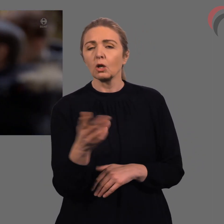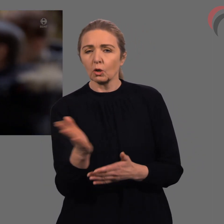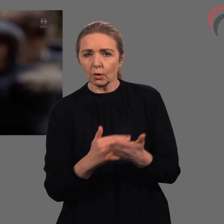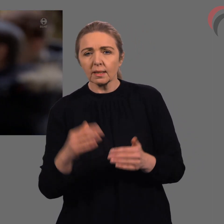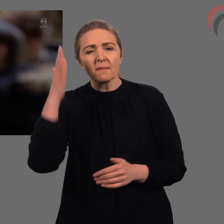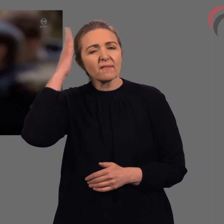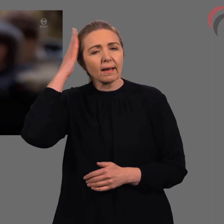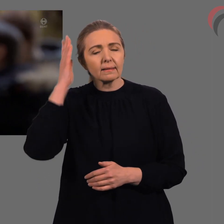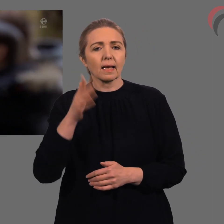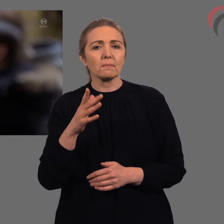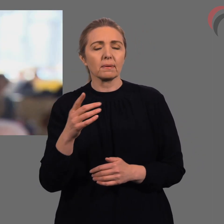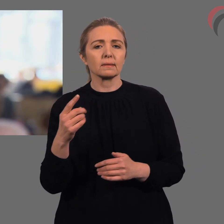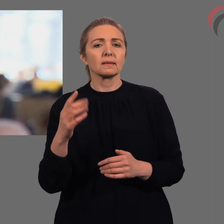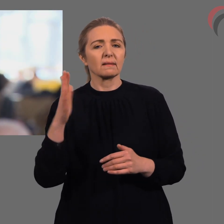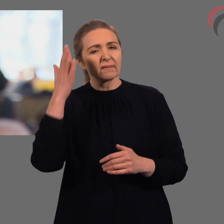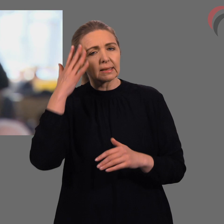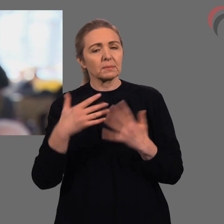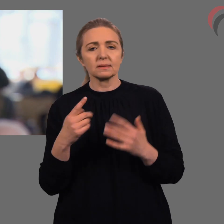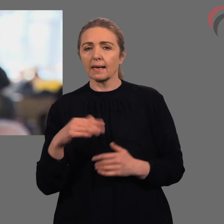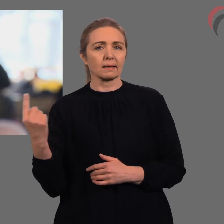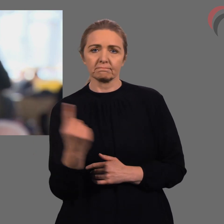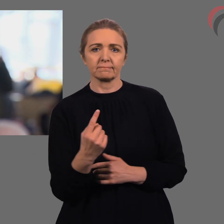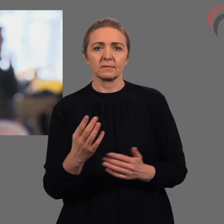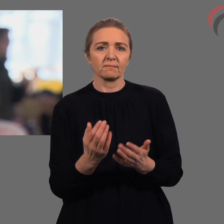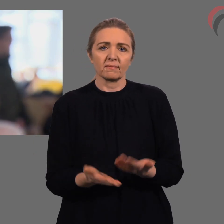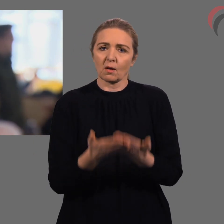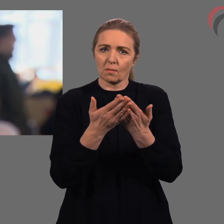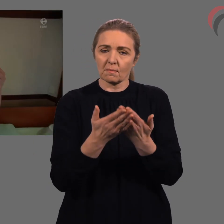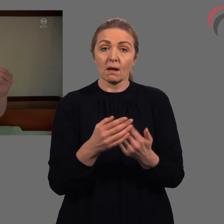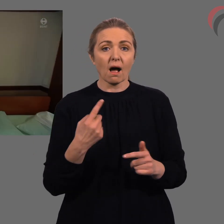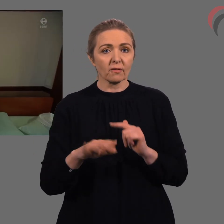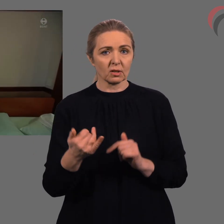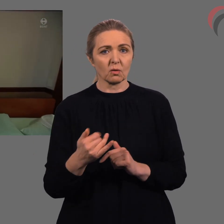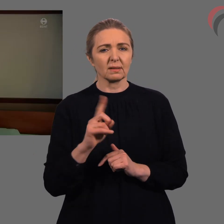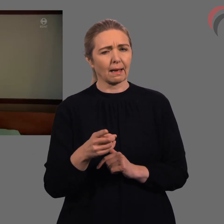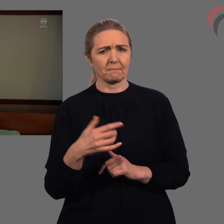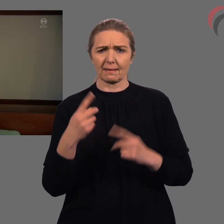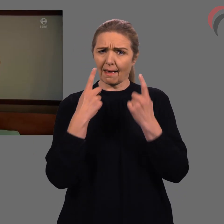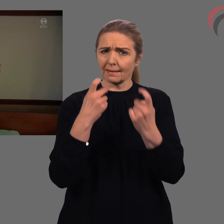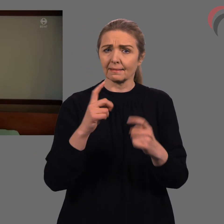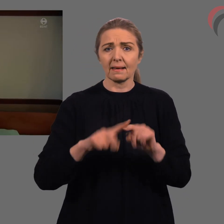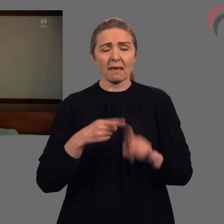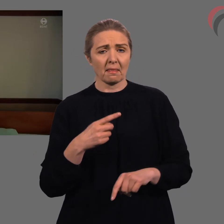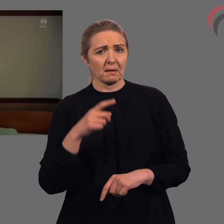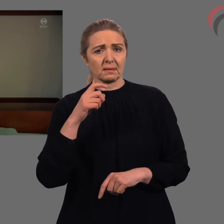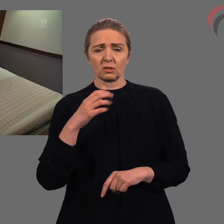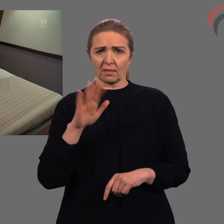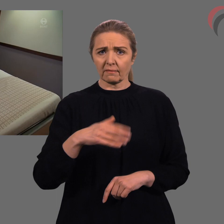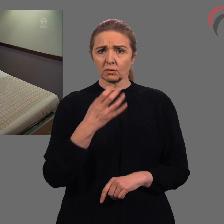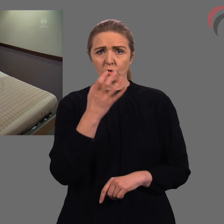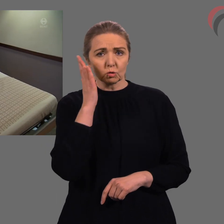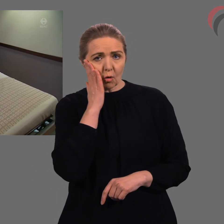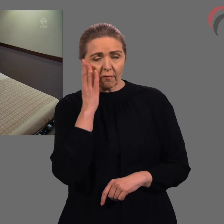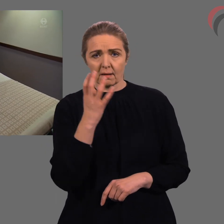meðvitaður ástandið en leitar ekki hjálpar. Ein af ástæðunum að það þykir ekki sérlega aðlaðandi tilhugsun að þurfa að sofa